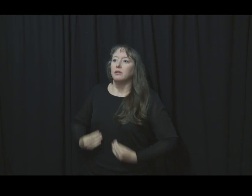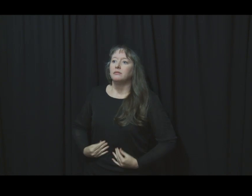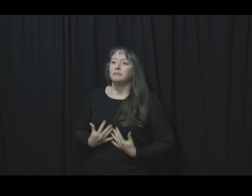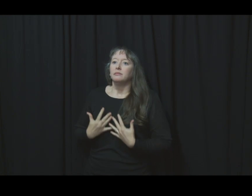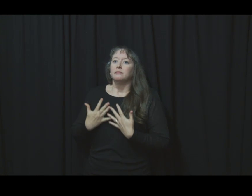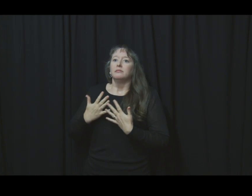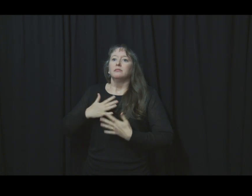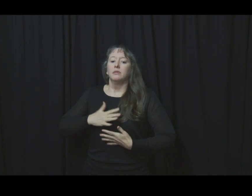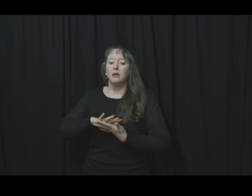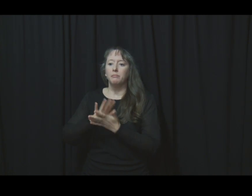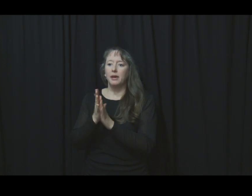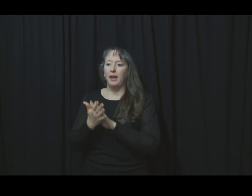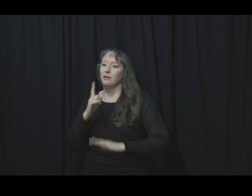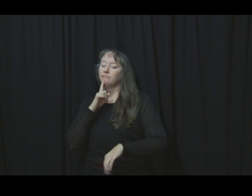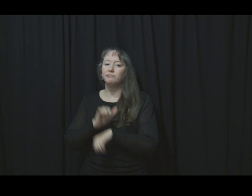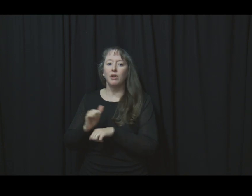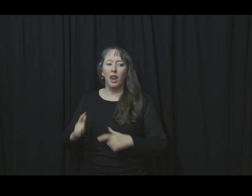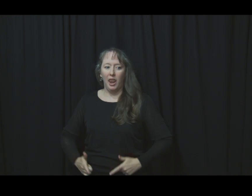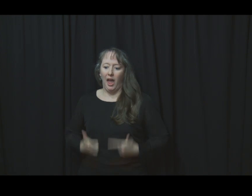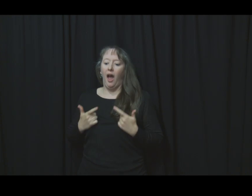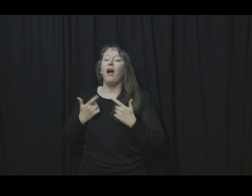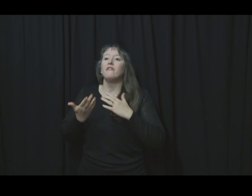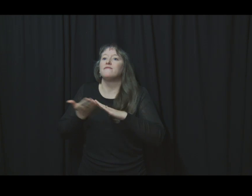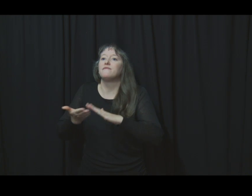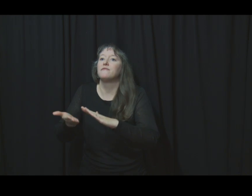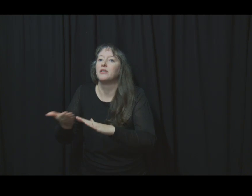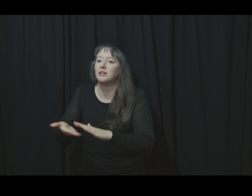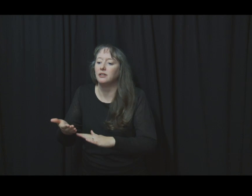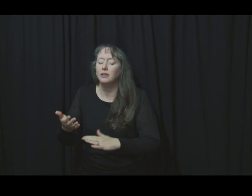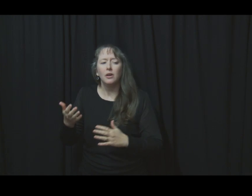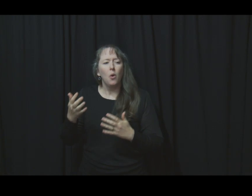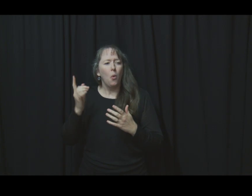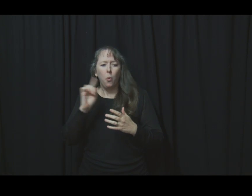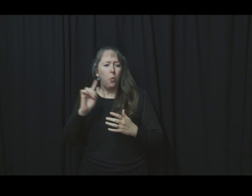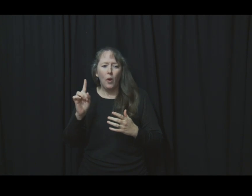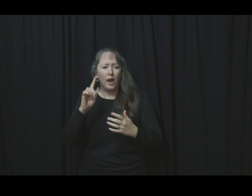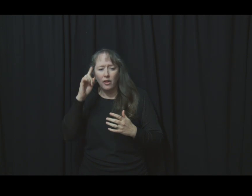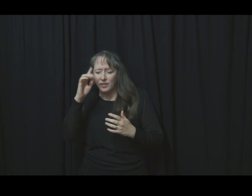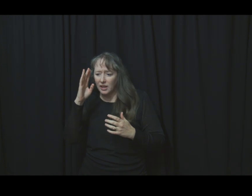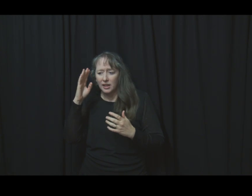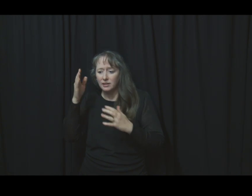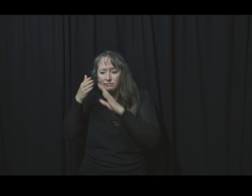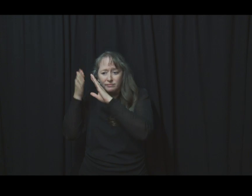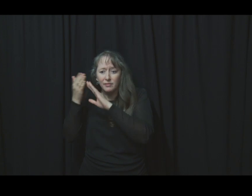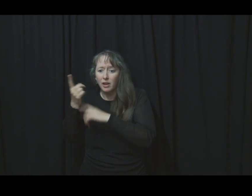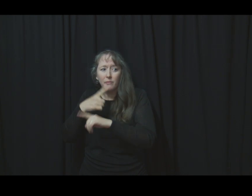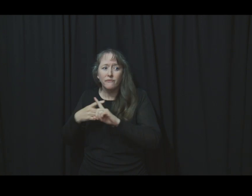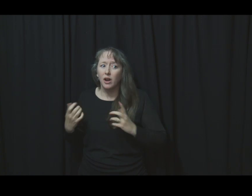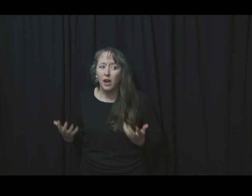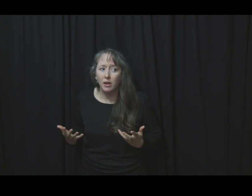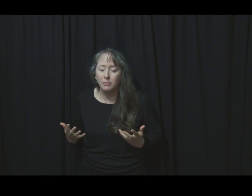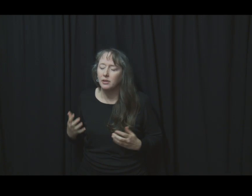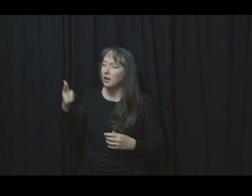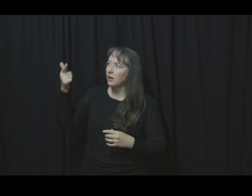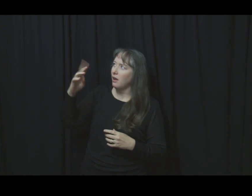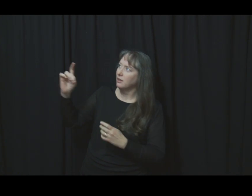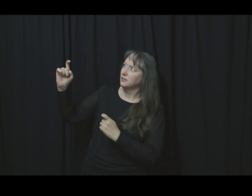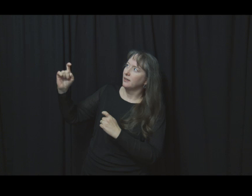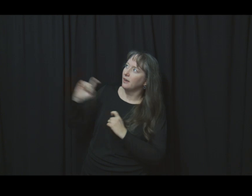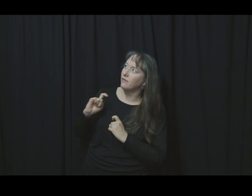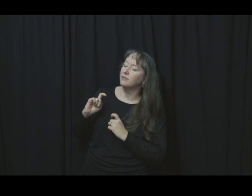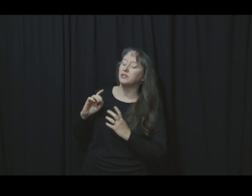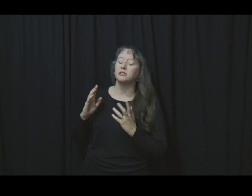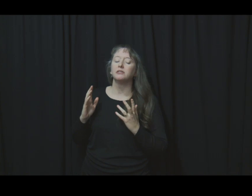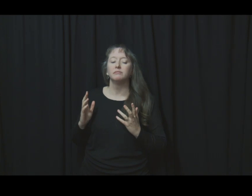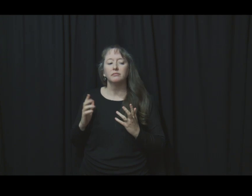where consciousness came from, that God gave it to us. And the other thing I want to say is, I'm sort of a little,